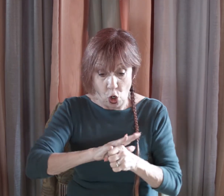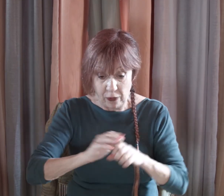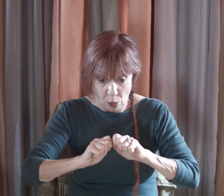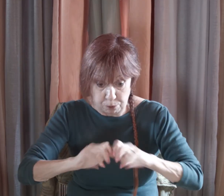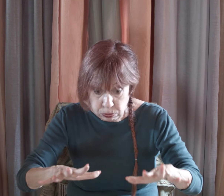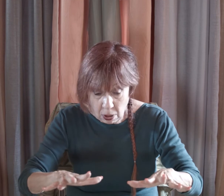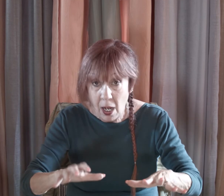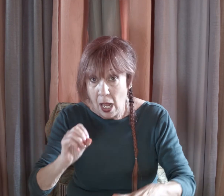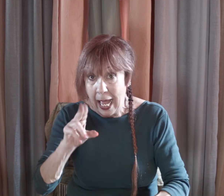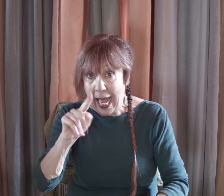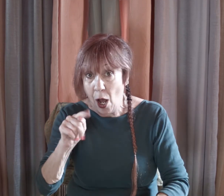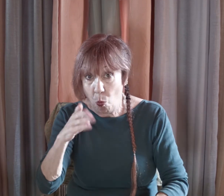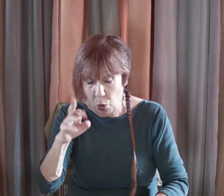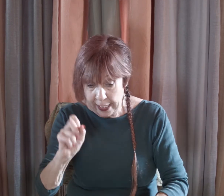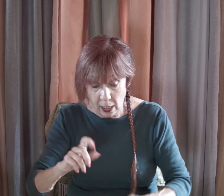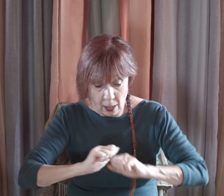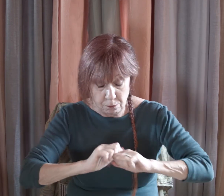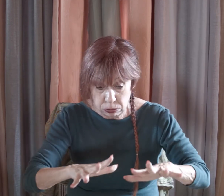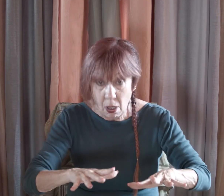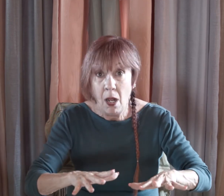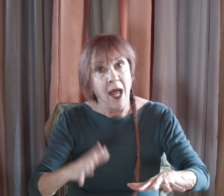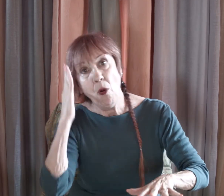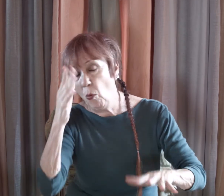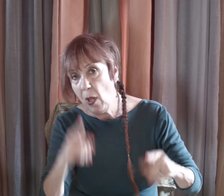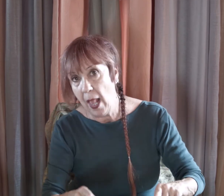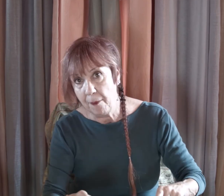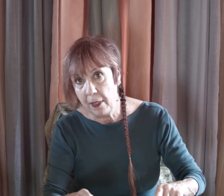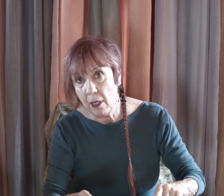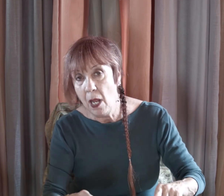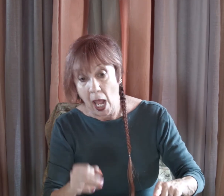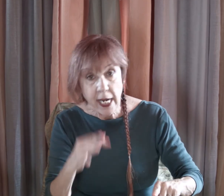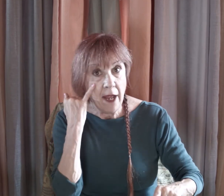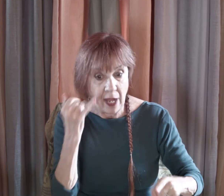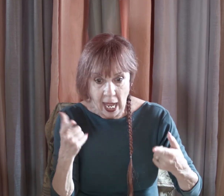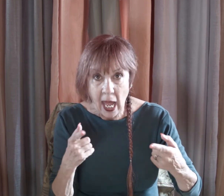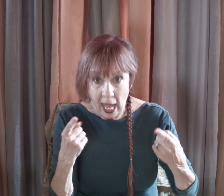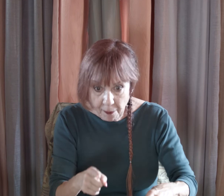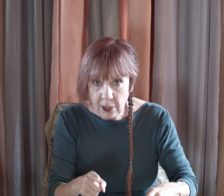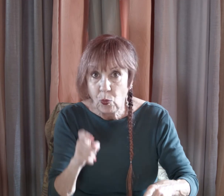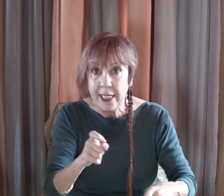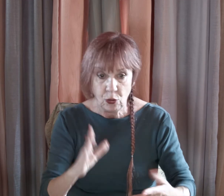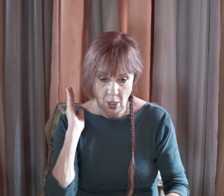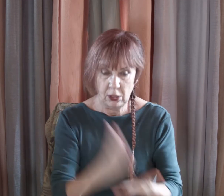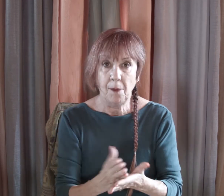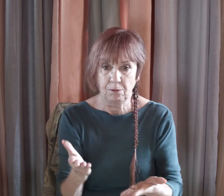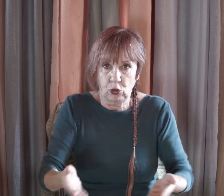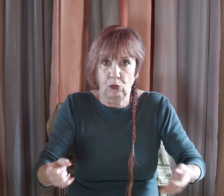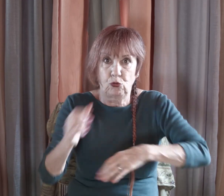there is an outbreak, and there will be outbreaks that we can be assured of. So. I don't know how we'll do it. What